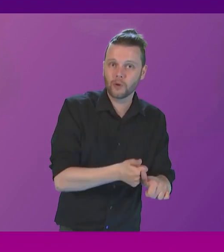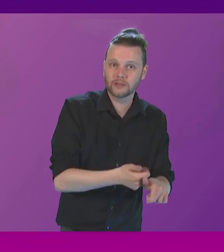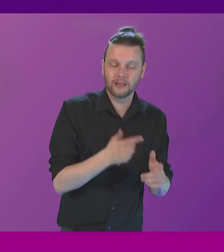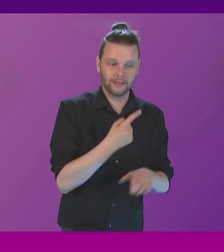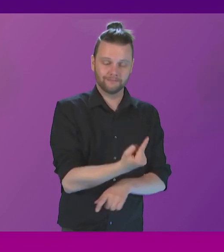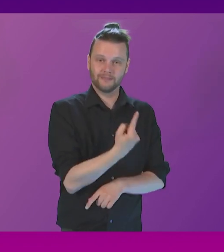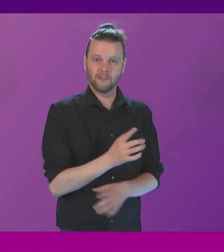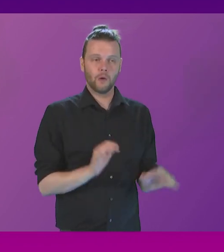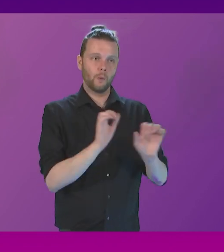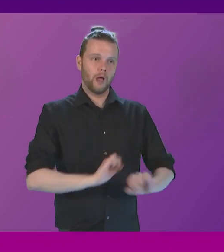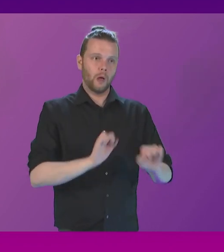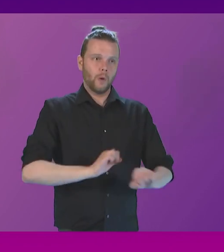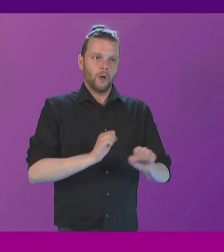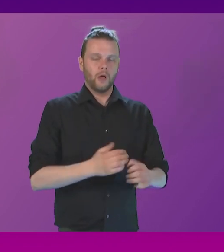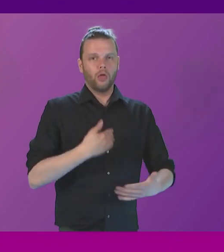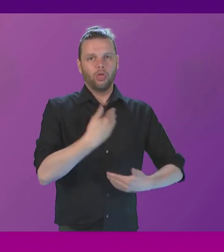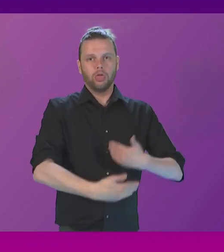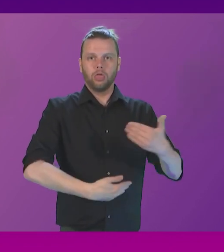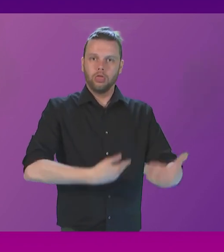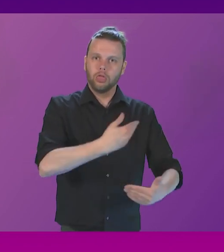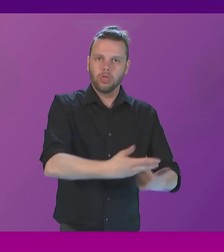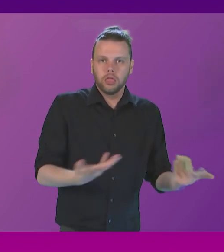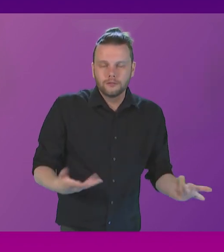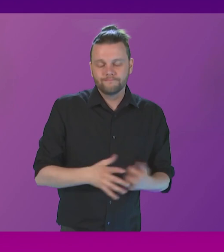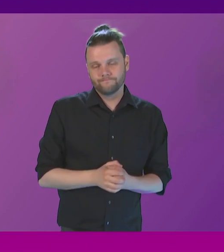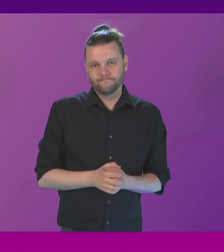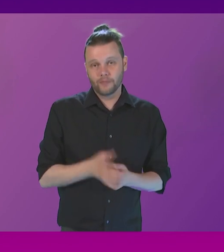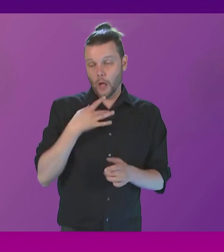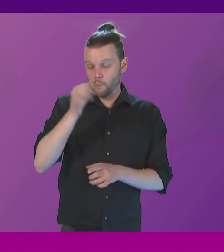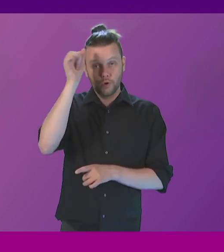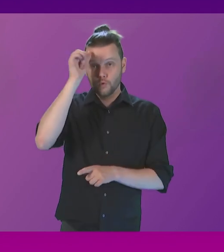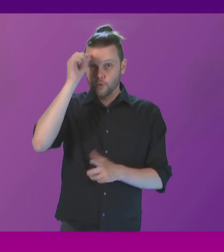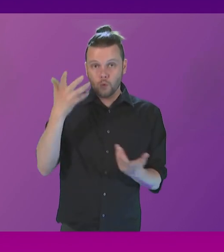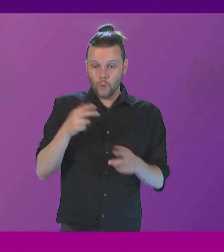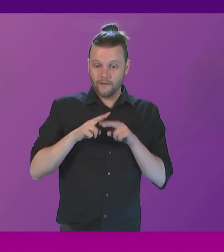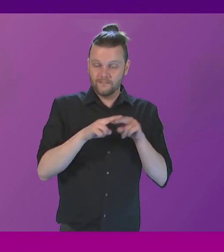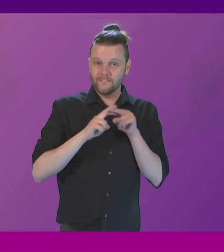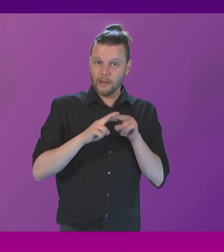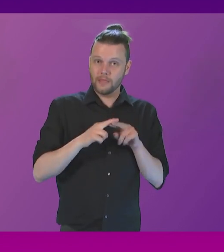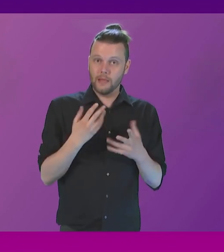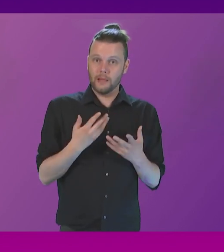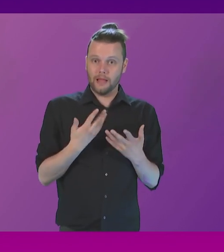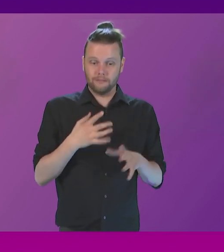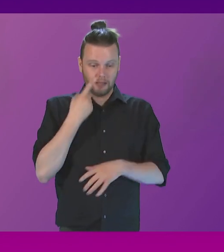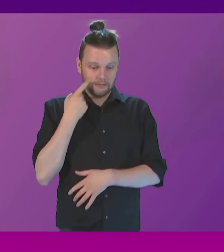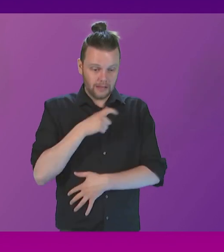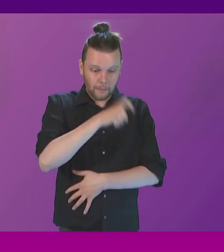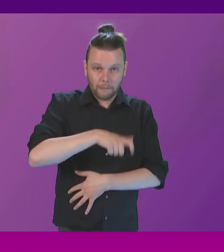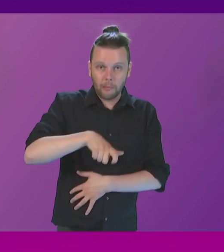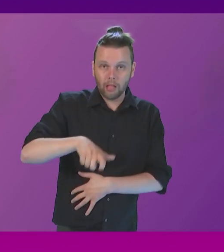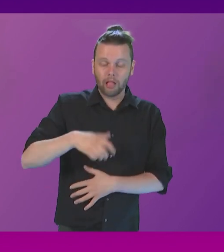waiting far too long. We know that even when families and young people